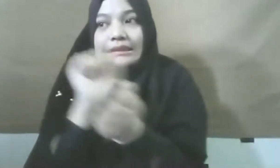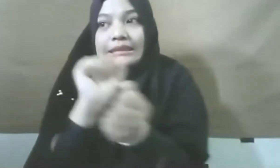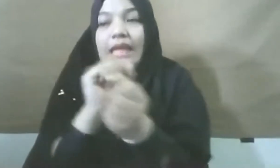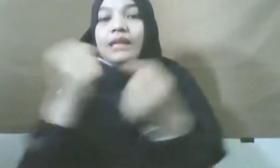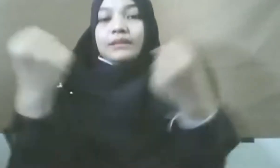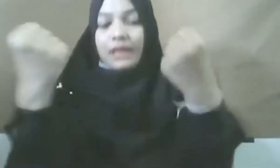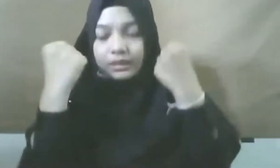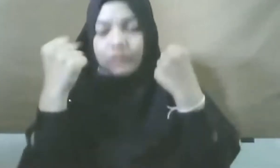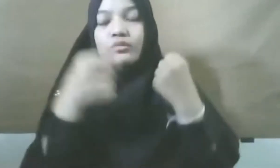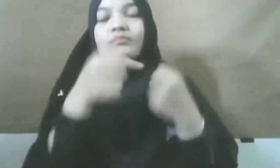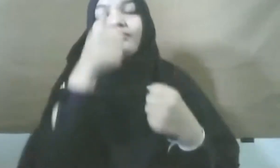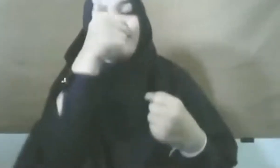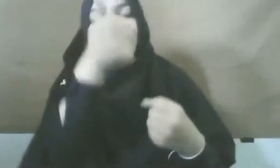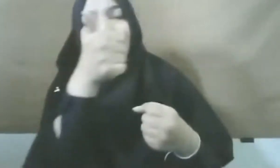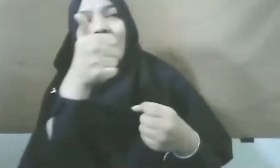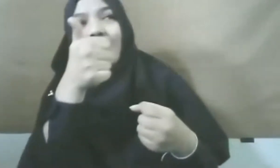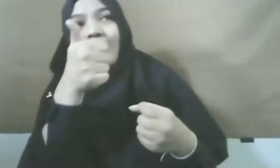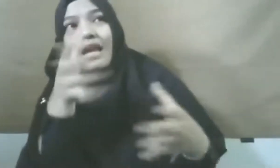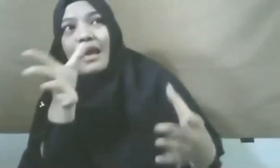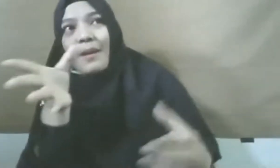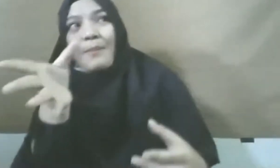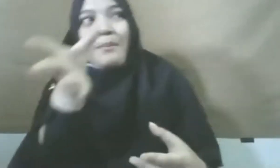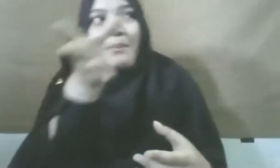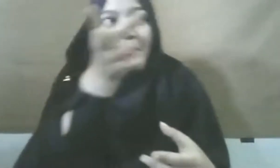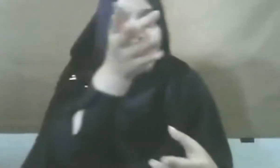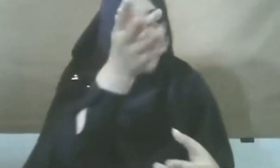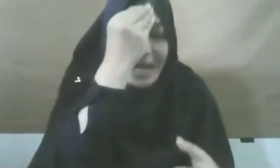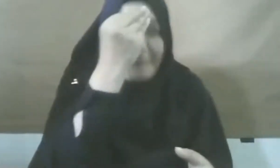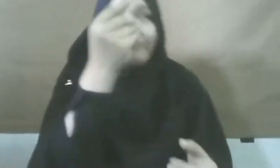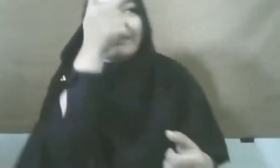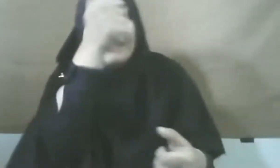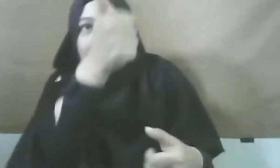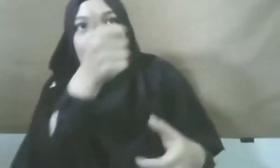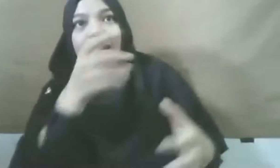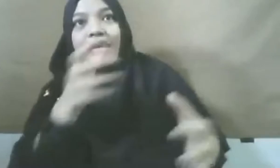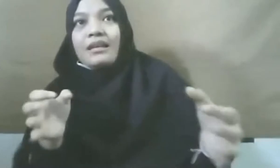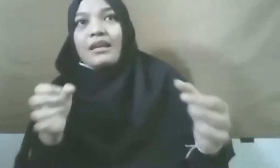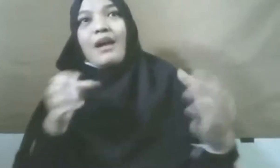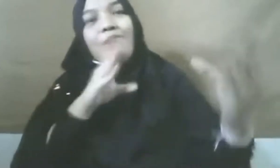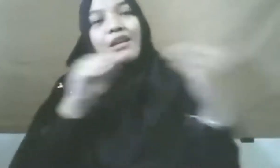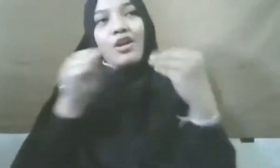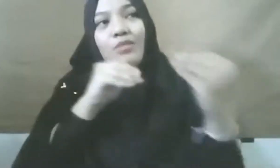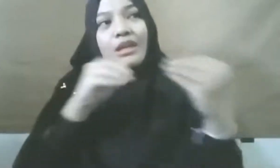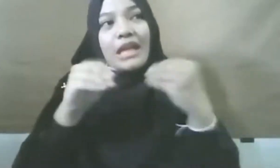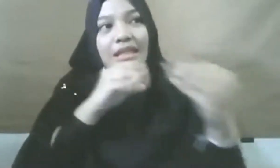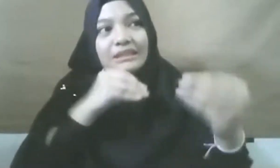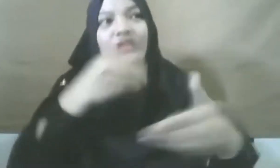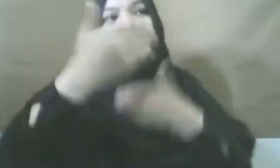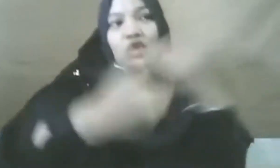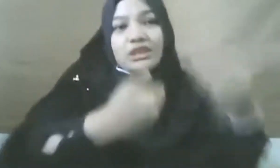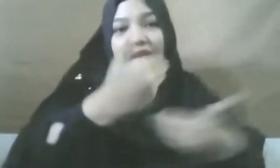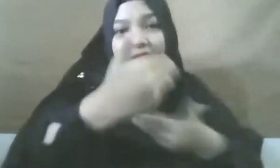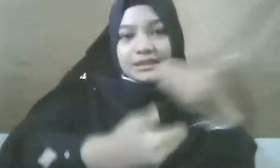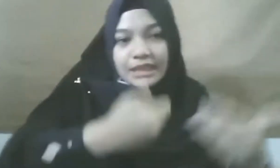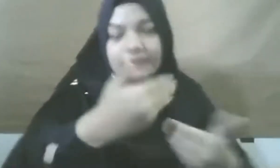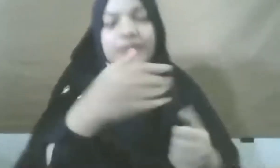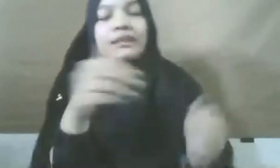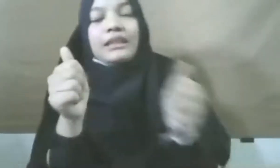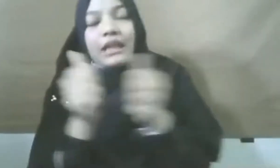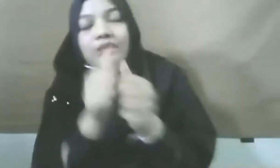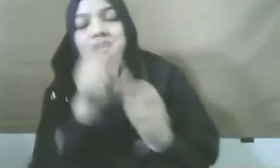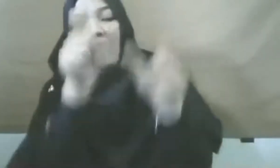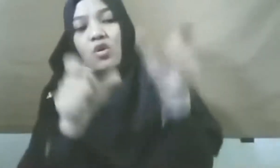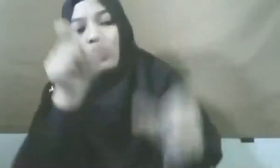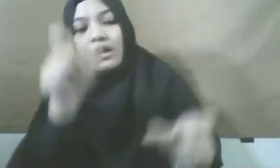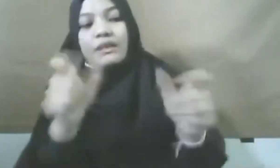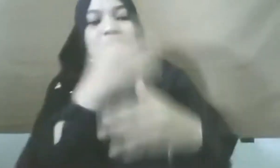disabilities. Do they understand sign language, for example, or how if there are people with disabilities